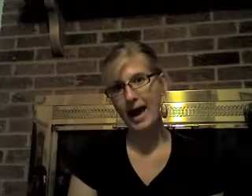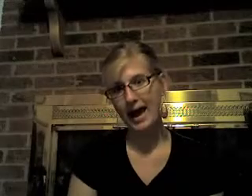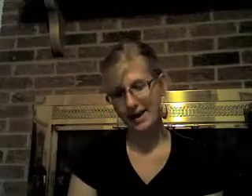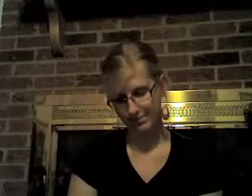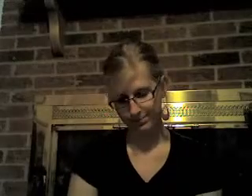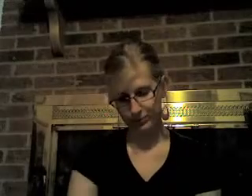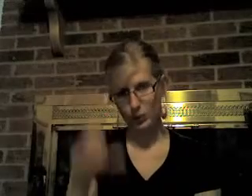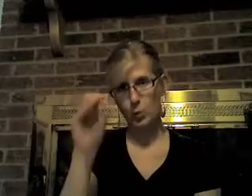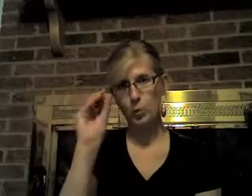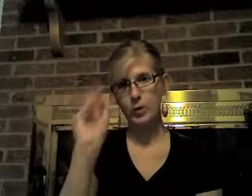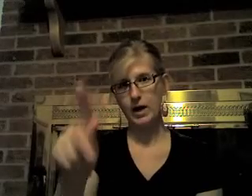okay.